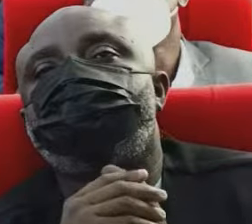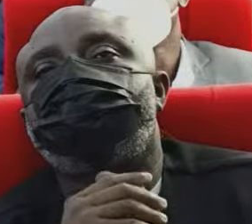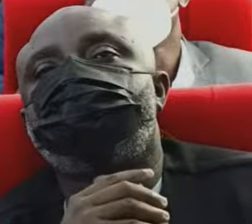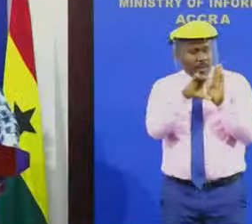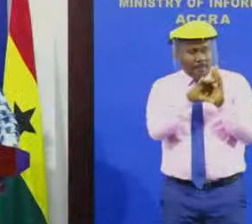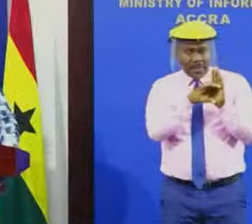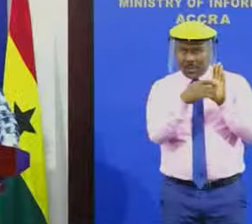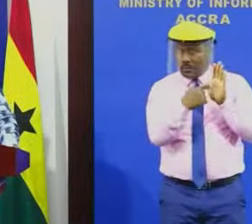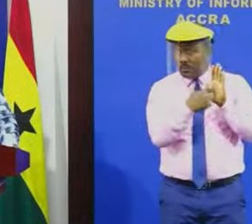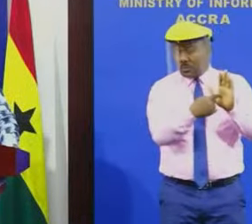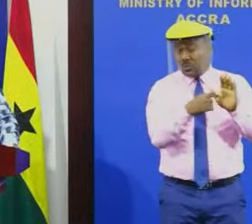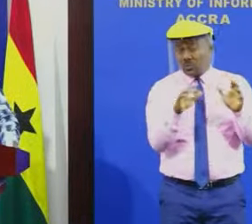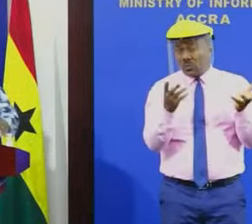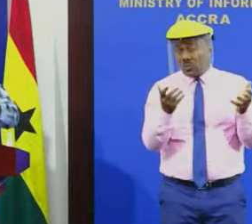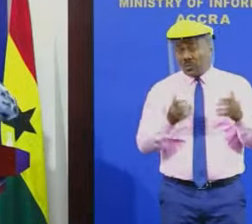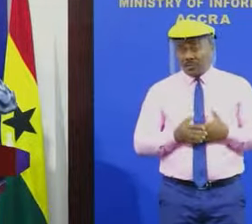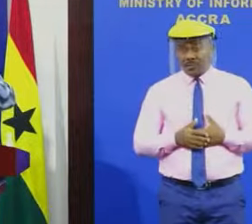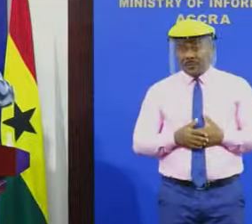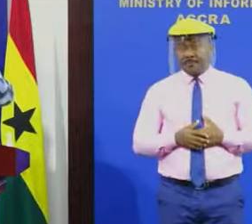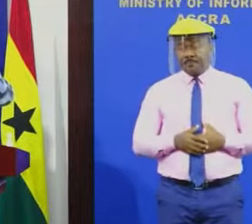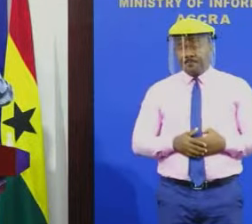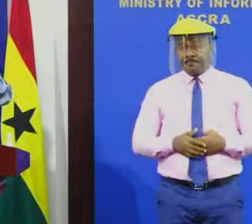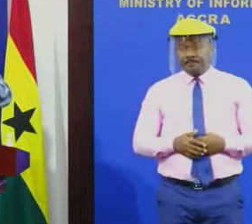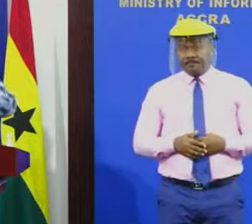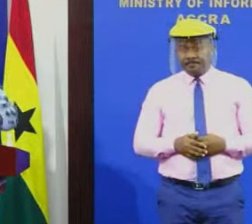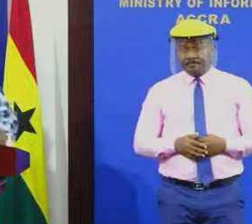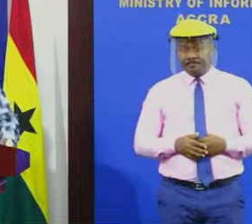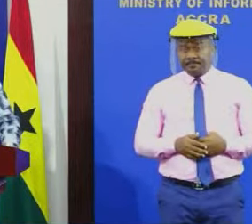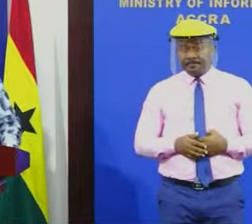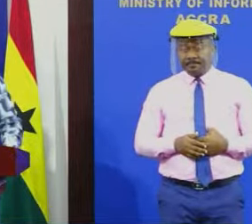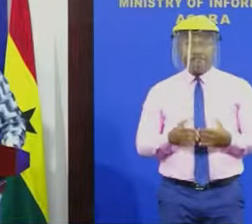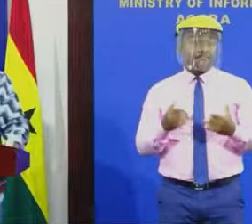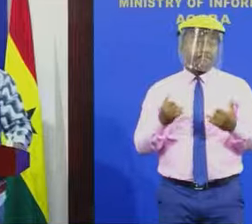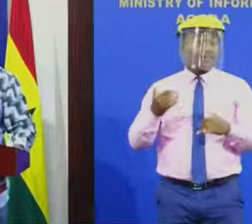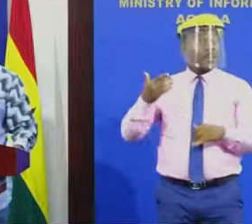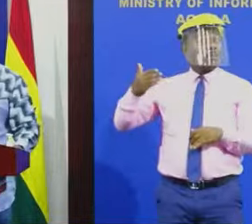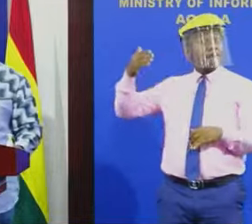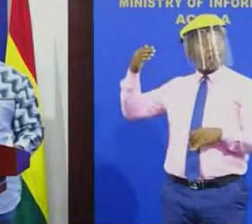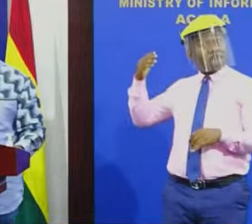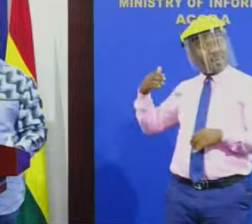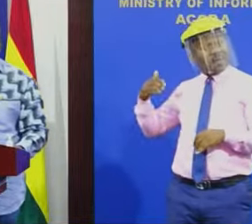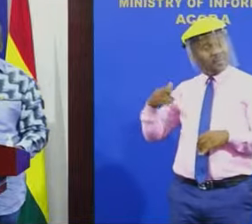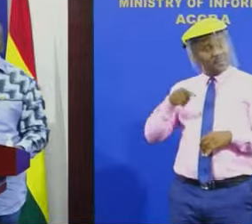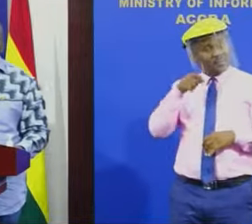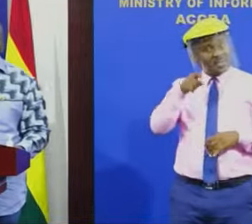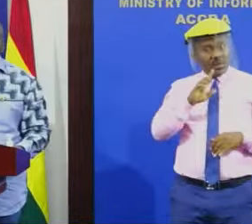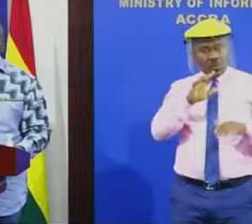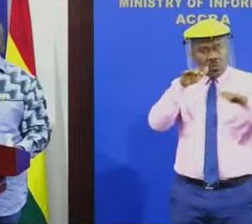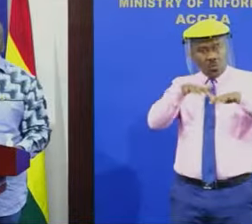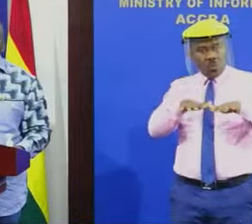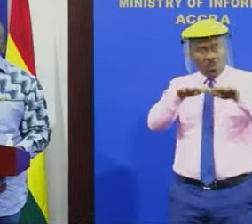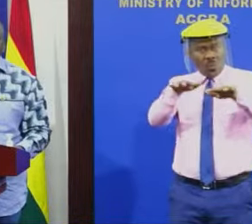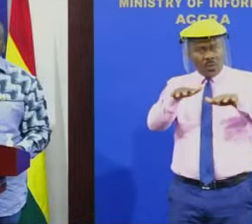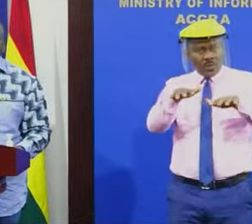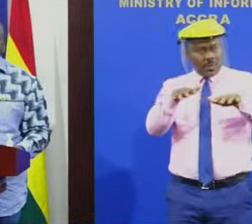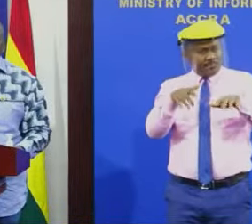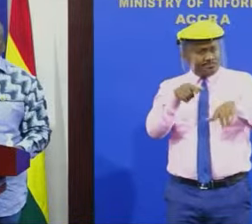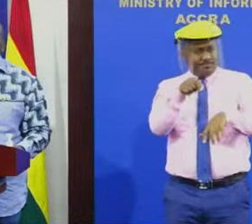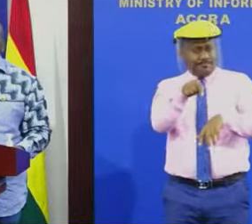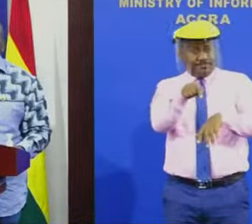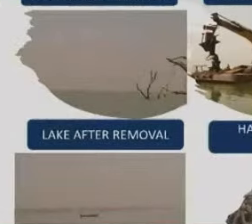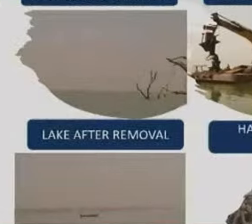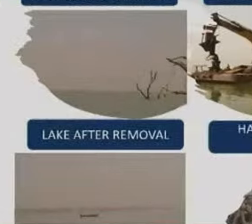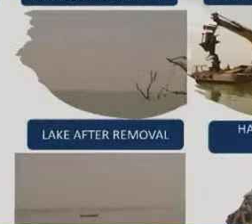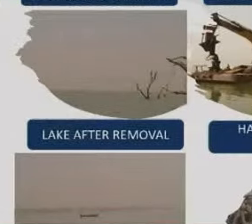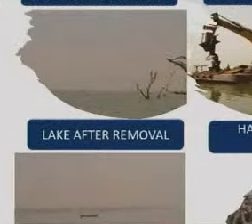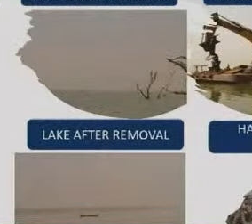you, first and foremost, the situation as it was before the authority decided to embark on the exercise